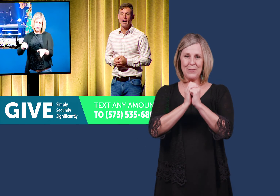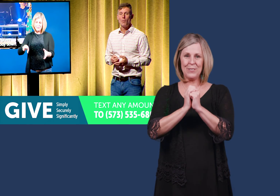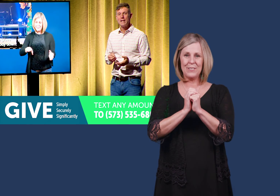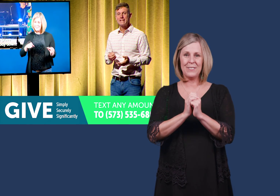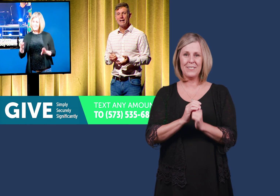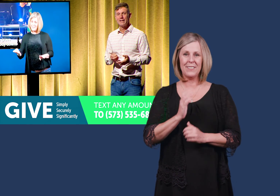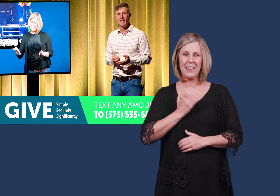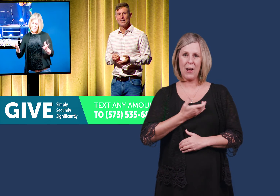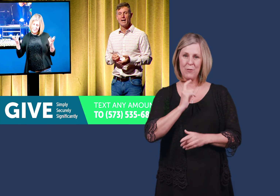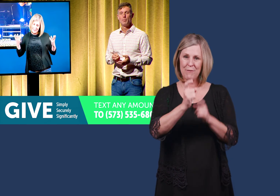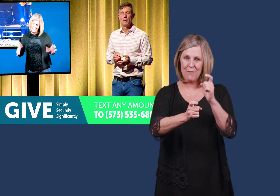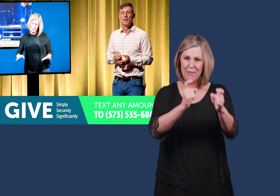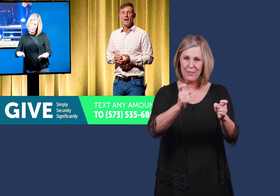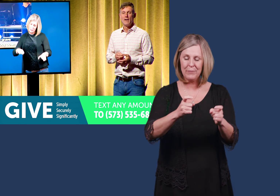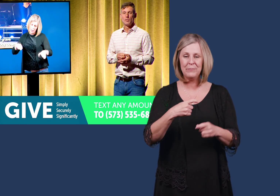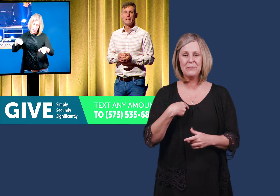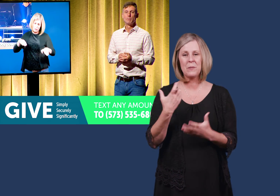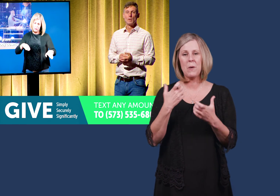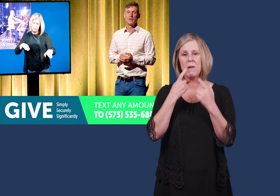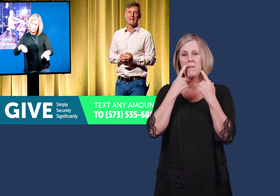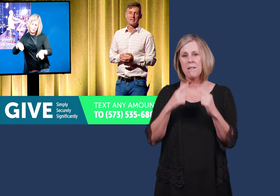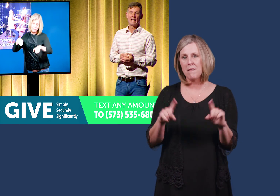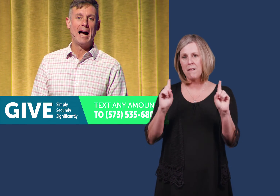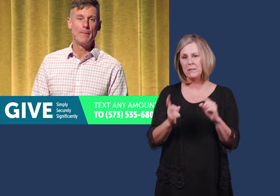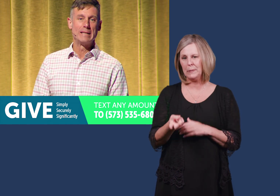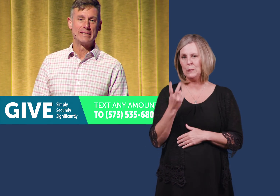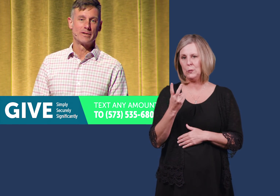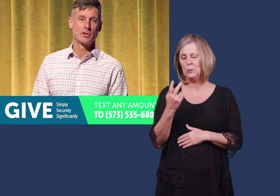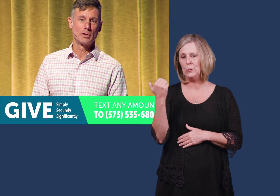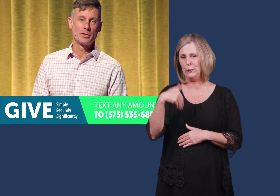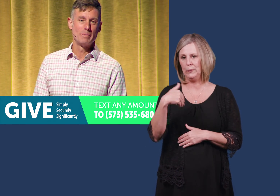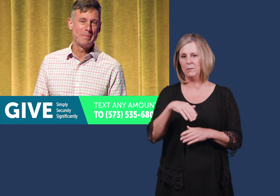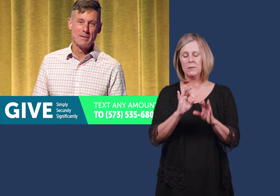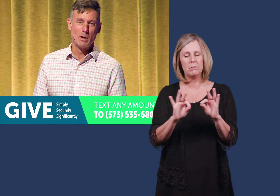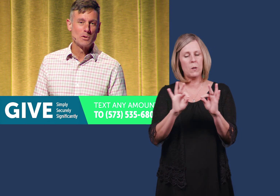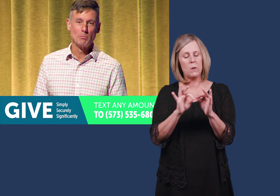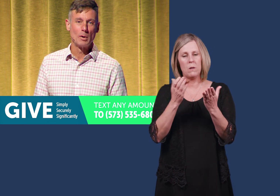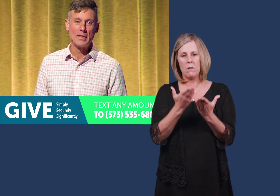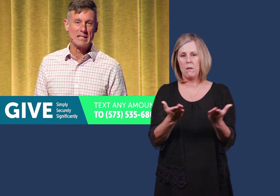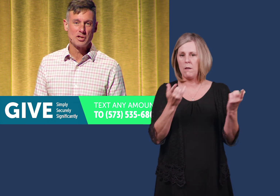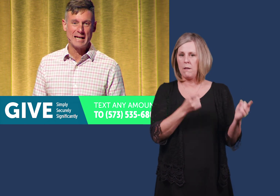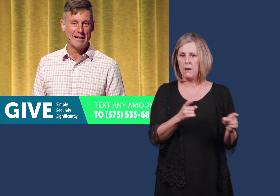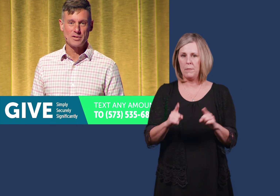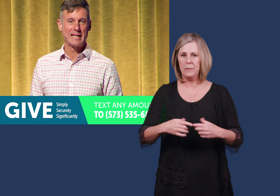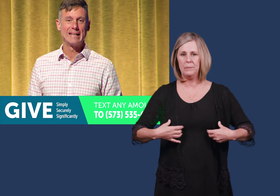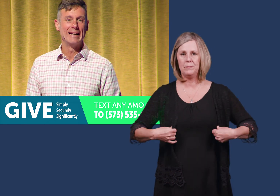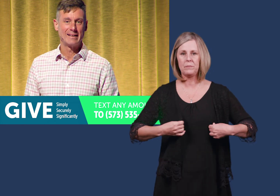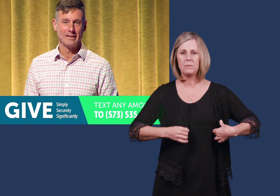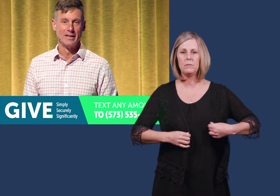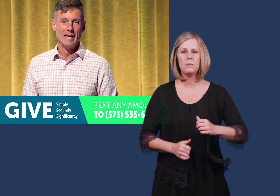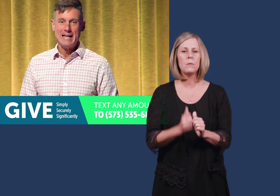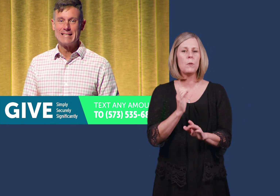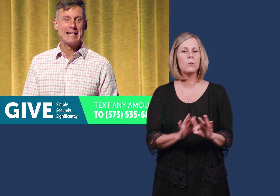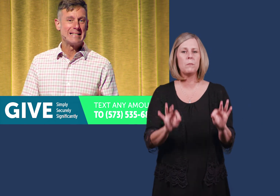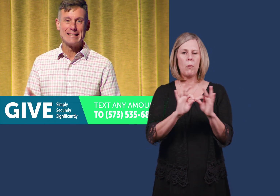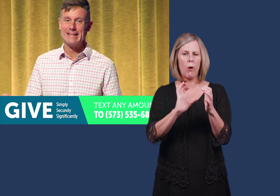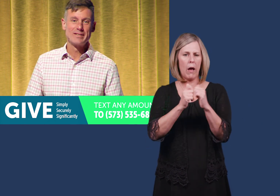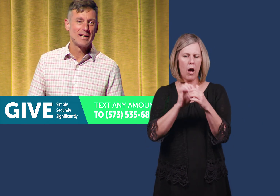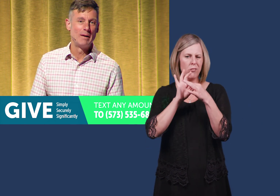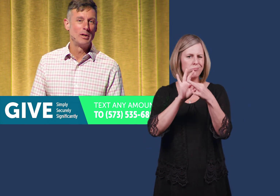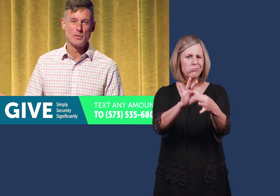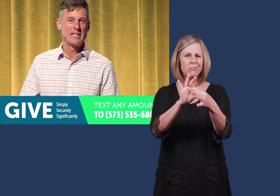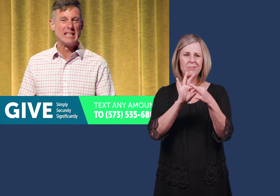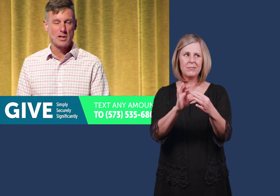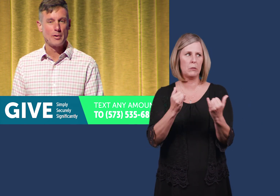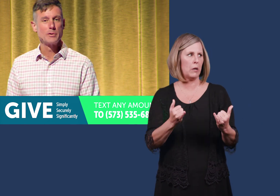offering, I want to tell you a couple of really important things that are happening here at the church. And maybe the most important thing is just how to stay connected. It's easy in